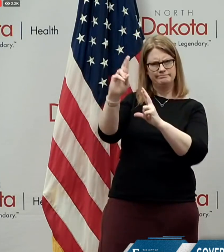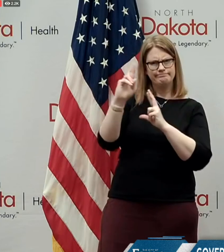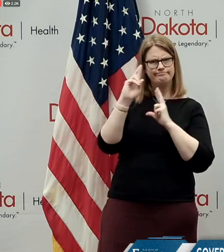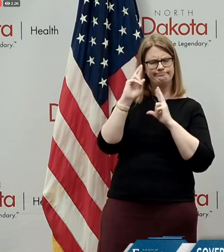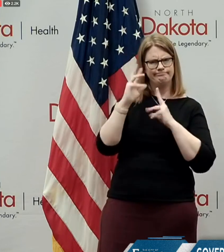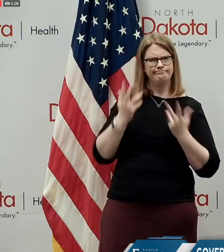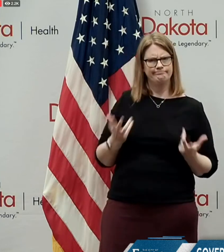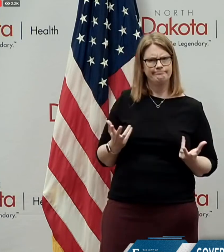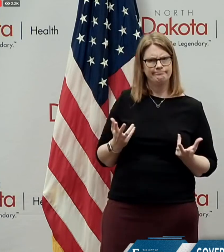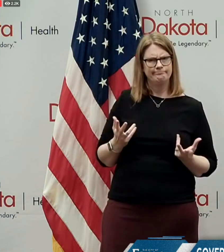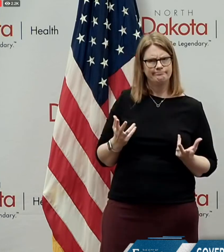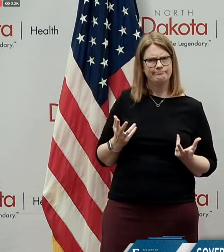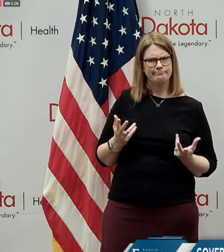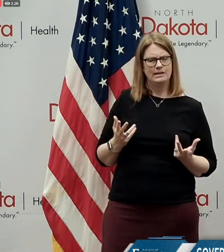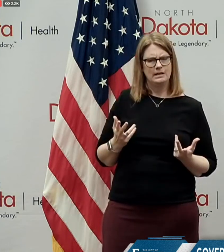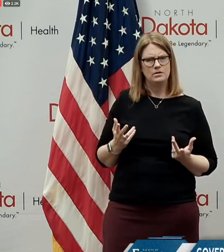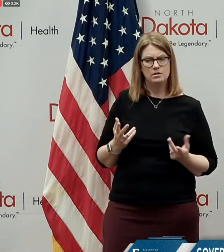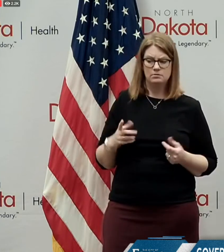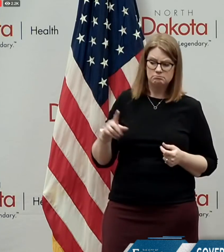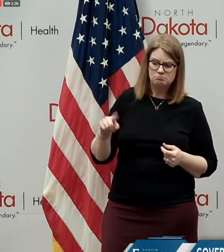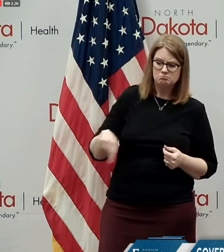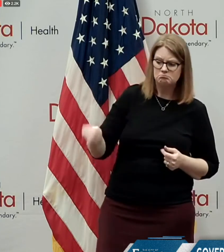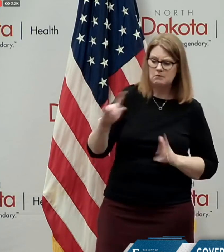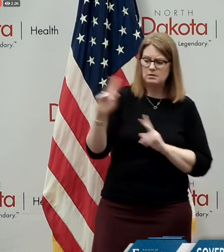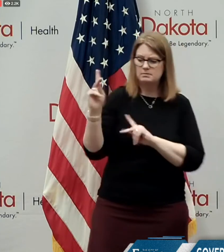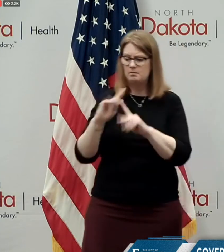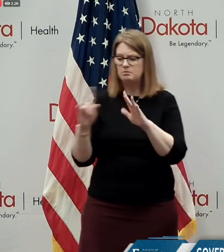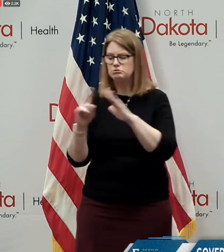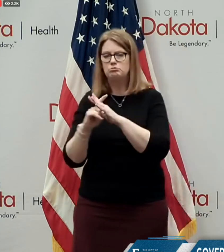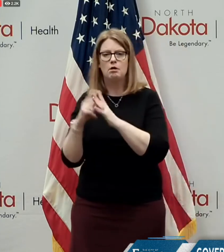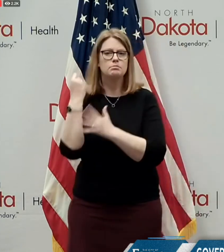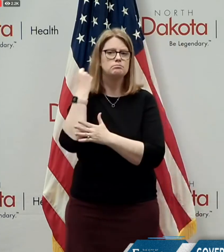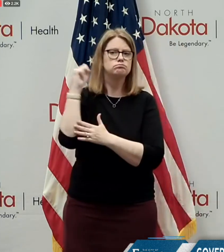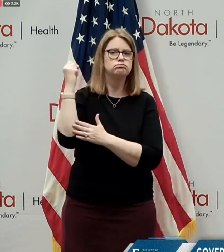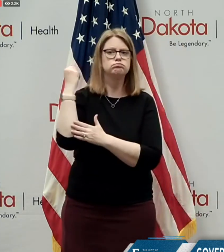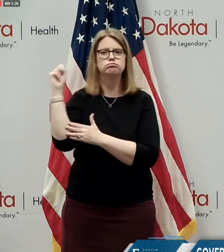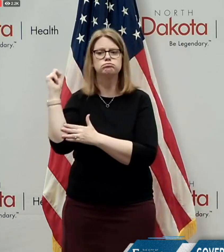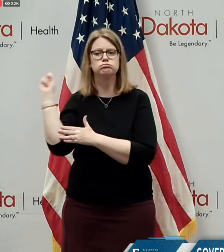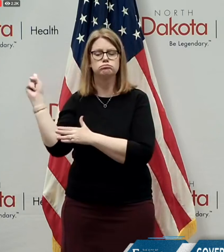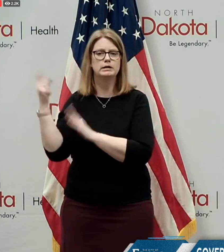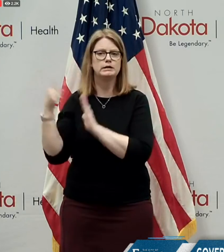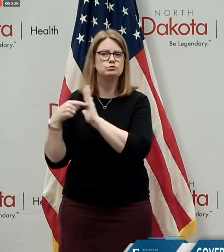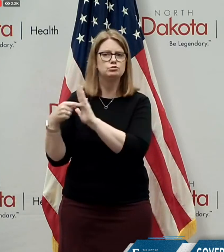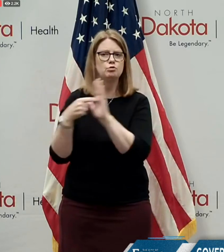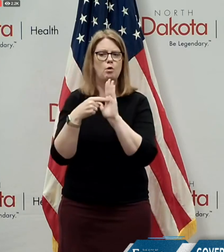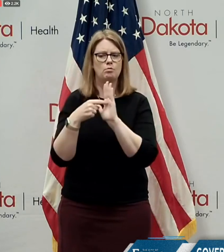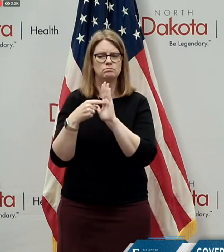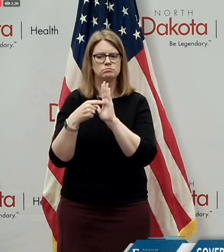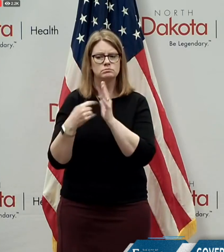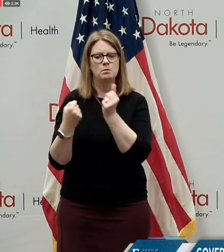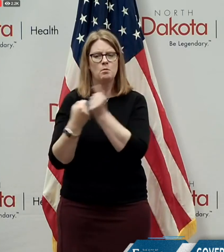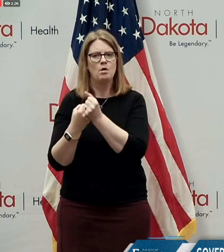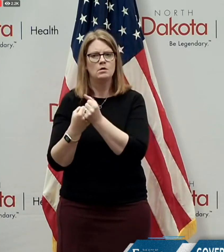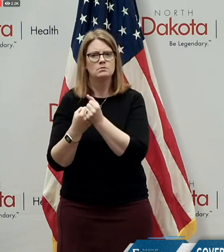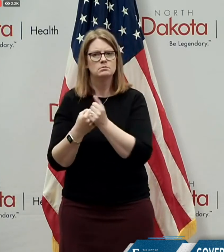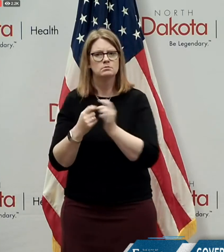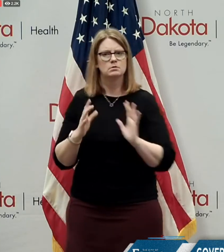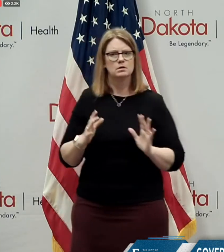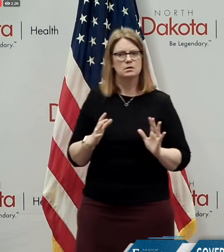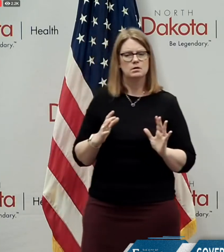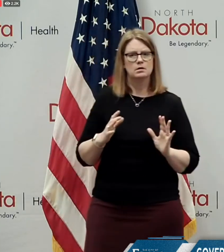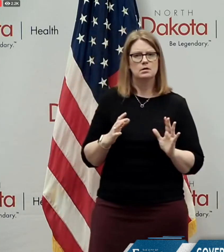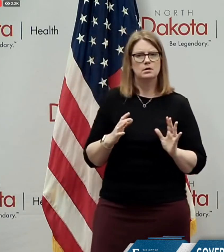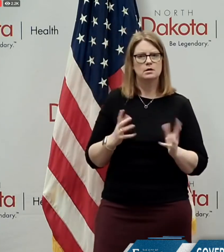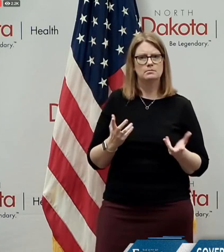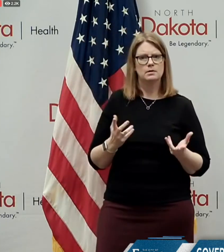that want to share their voices, as you get to do in this country, and a right that we fight to protect, but